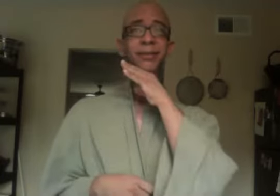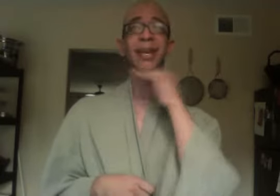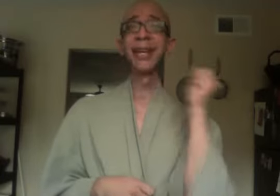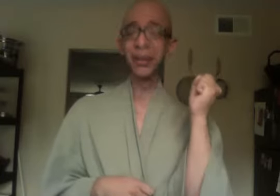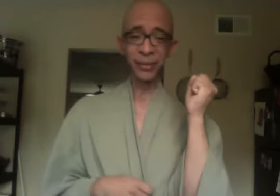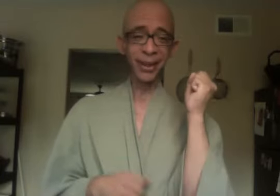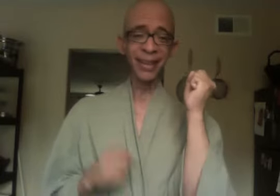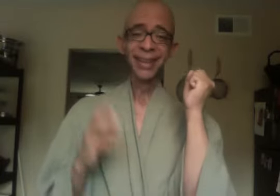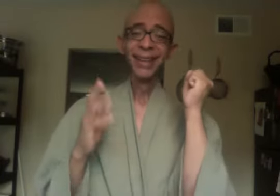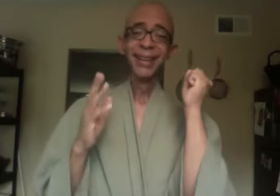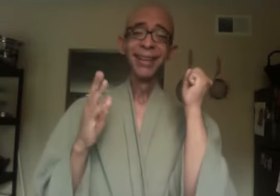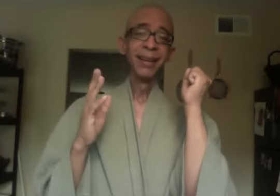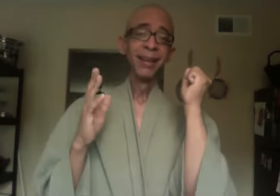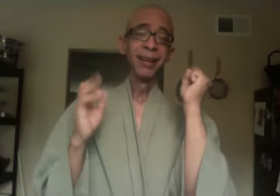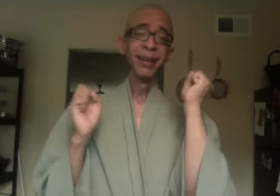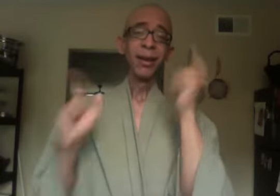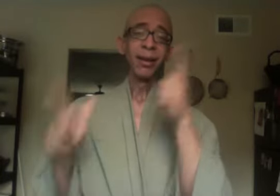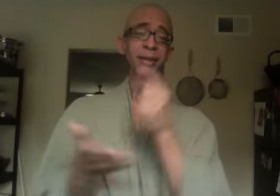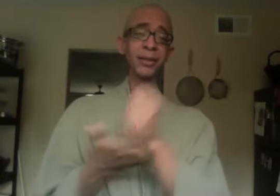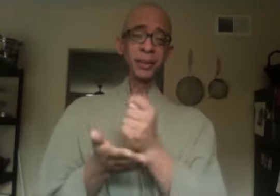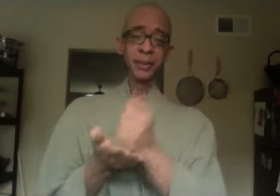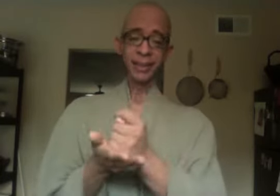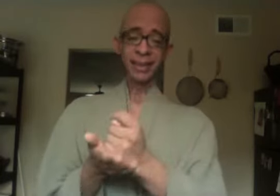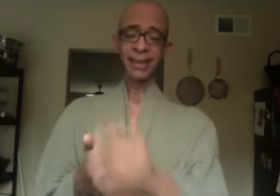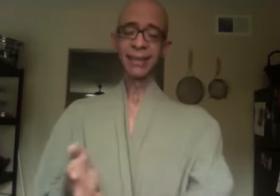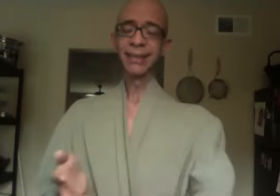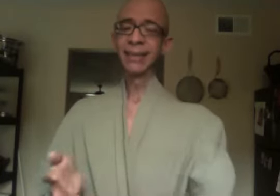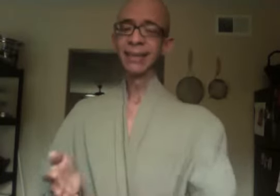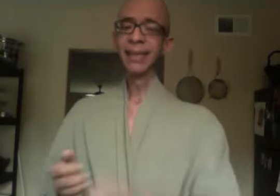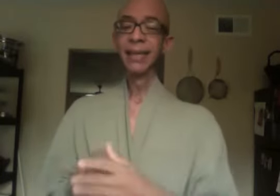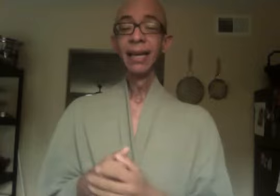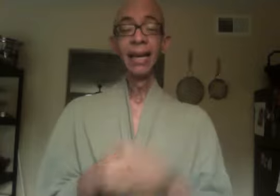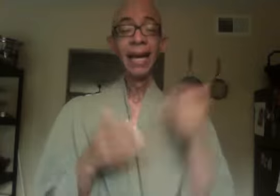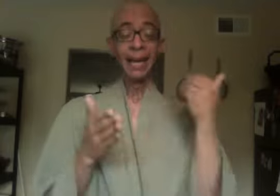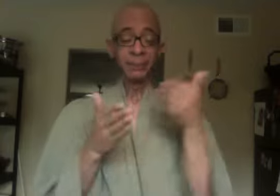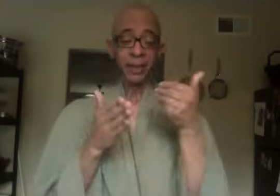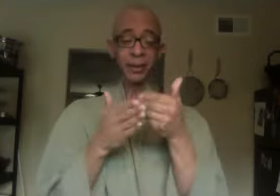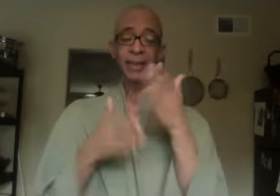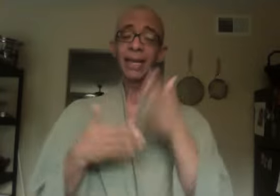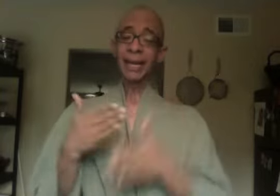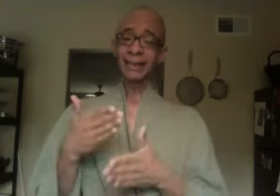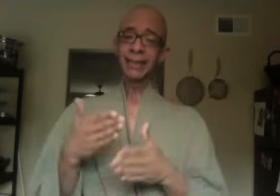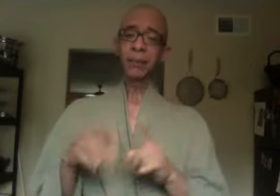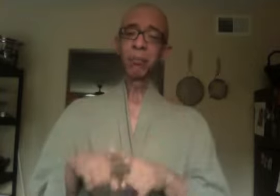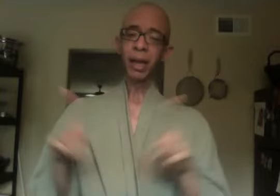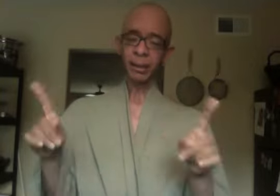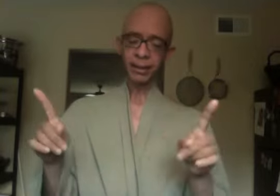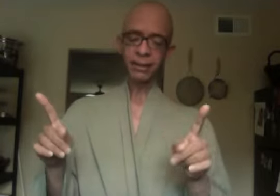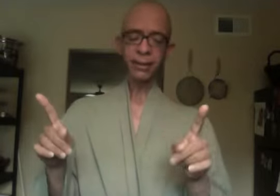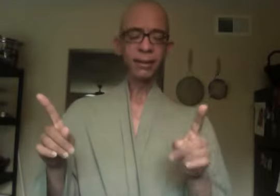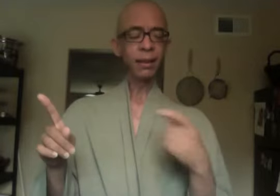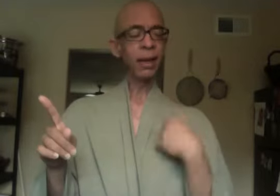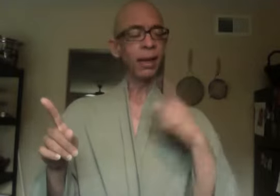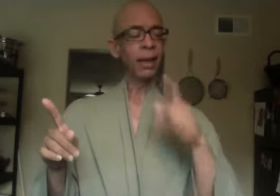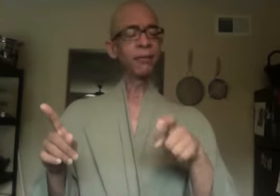fed up with all of the treatments. I'm nearing the end, but I have